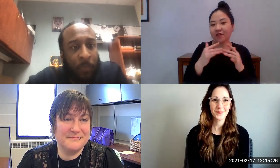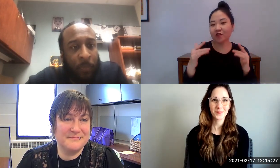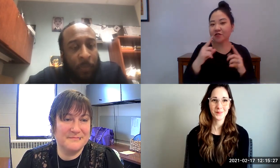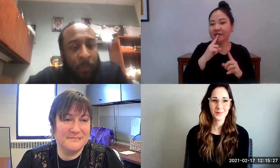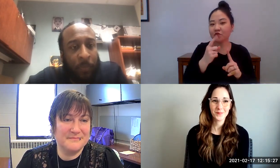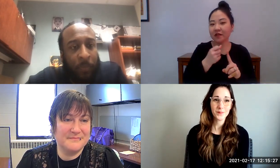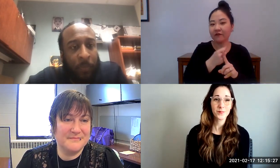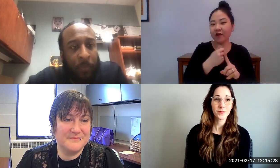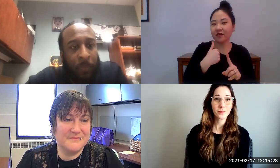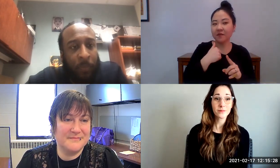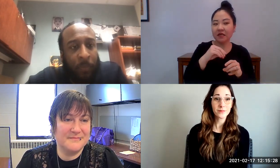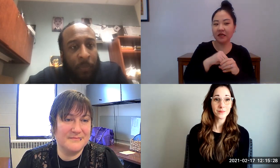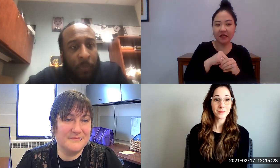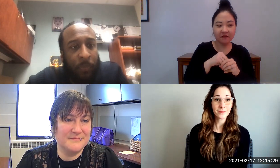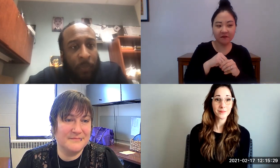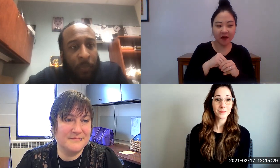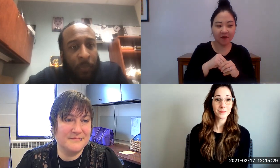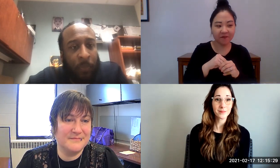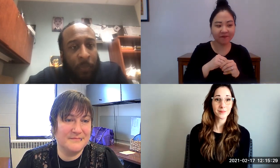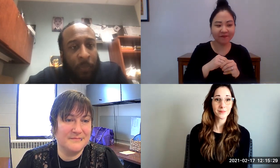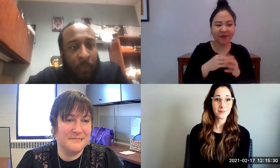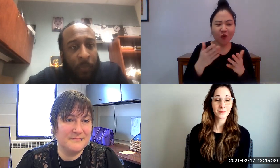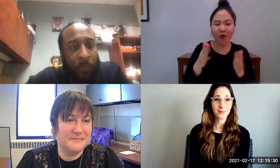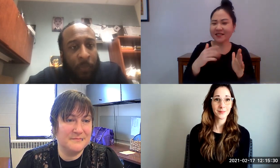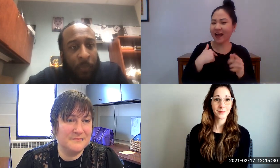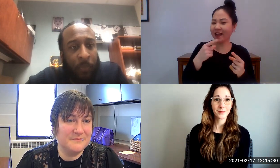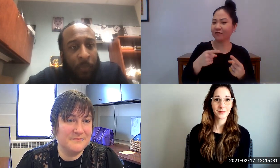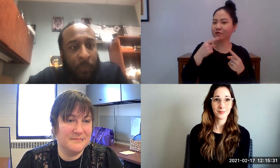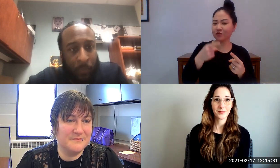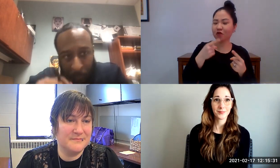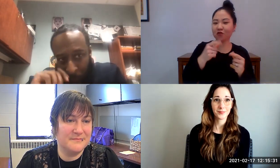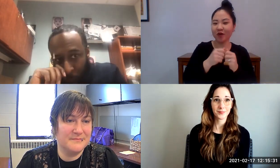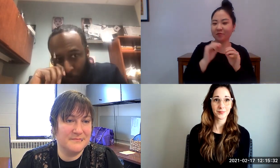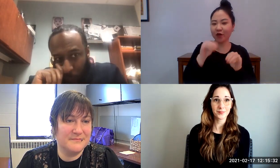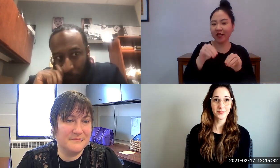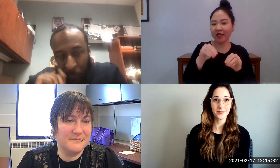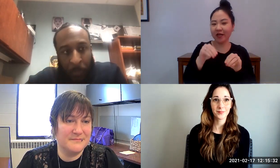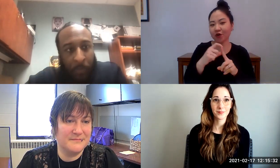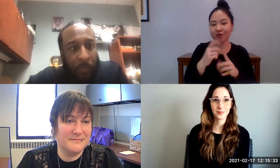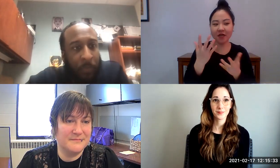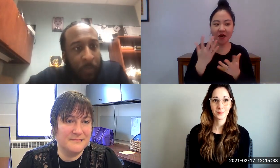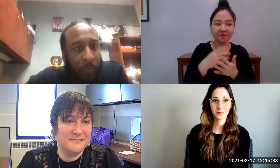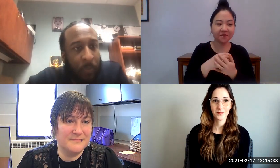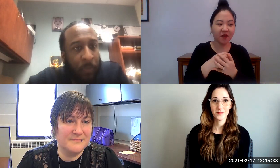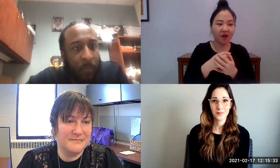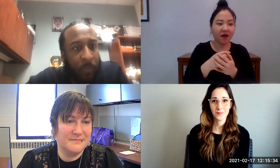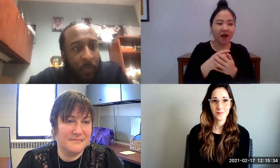I think diversity has really affected me in ways that I have struggled with putting into